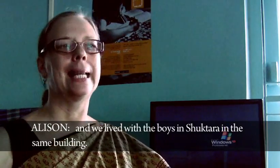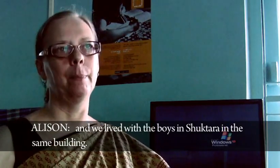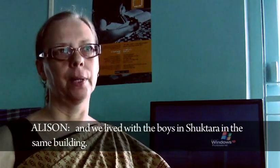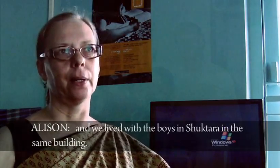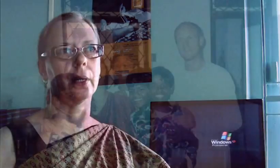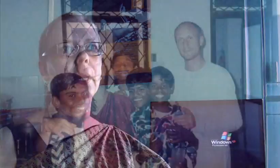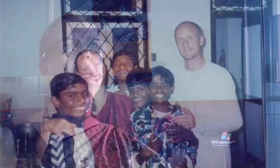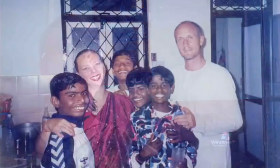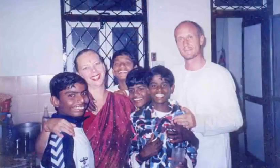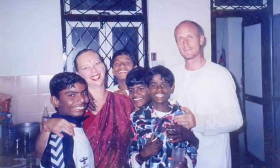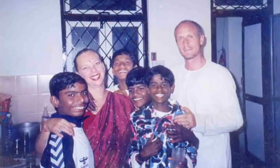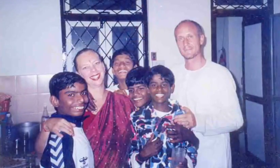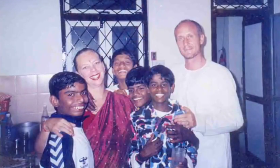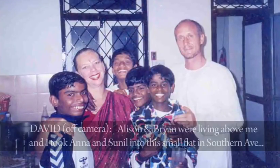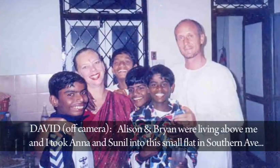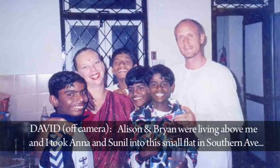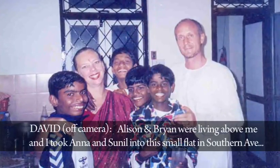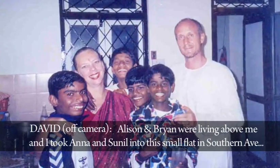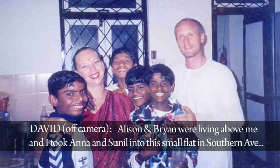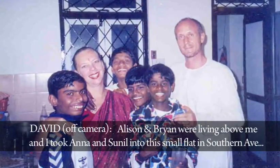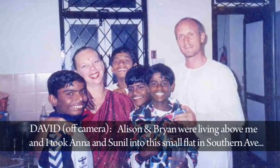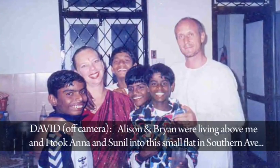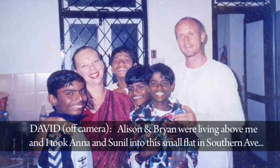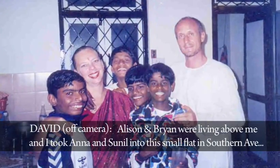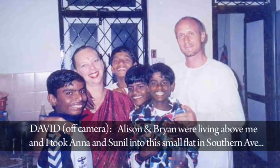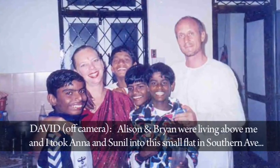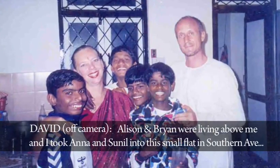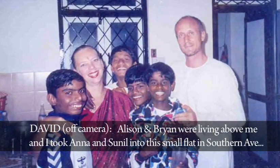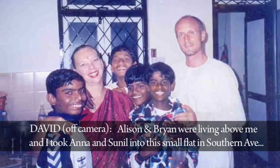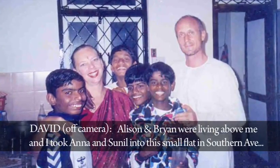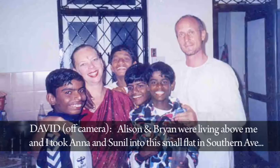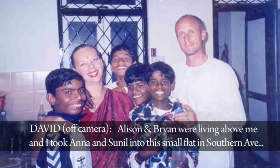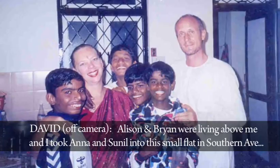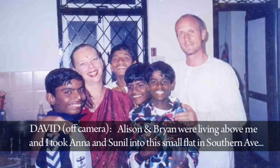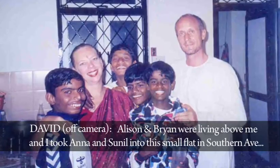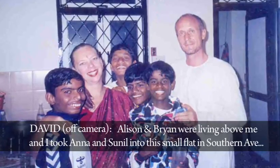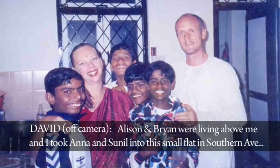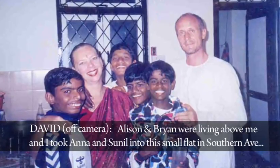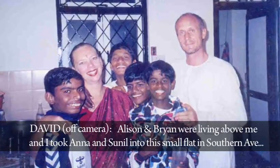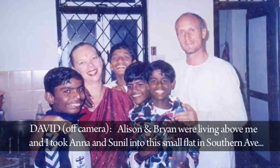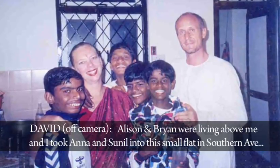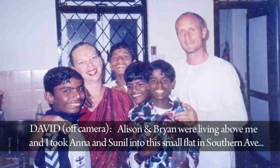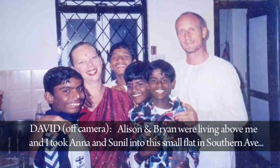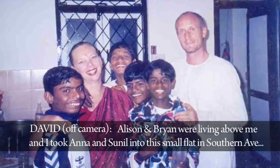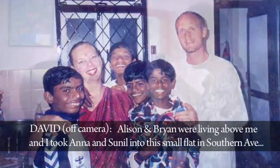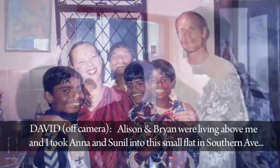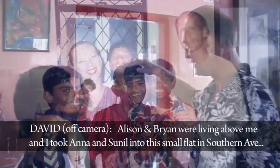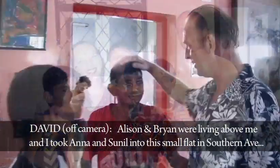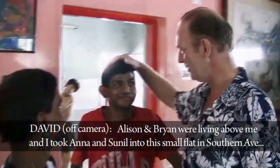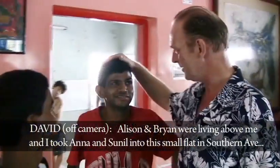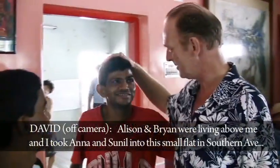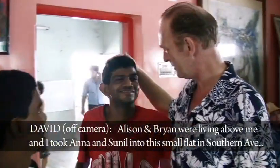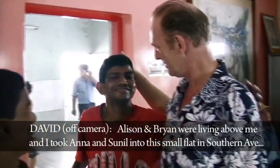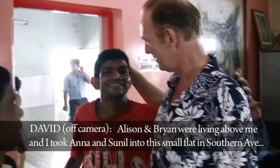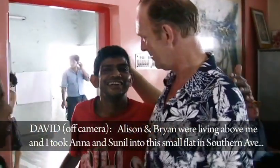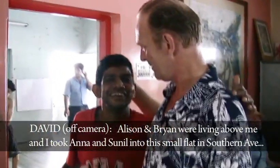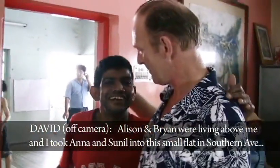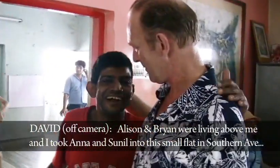building. So Alison and Brian were living in the flat above me, and I took Anna and Sunil into this